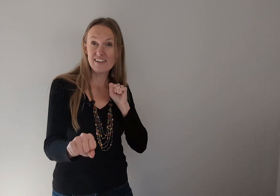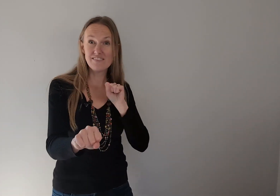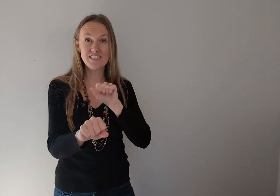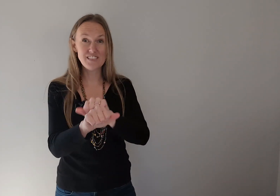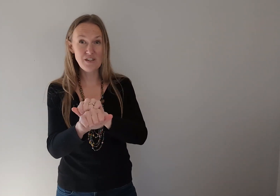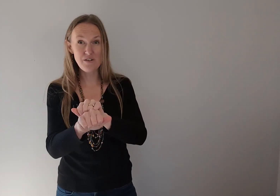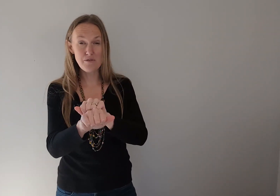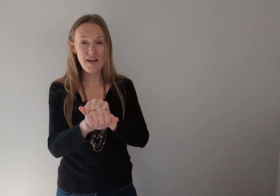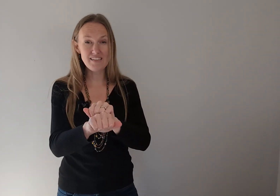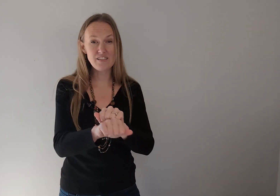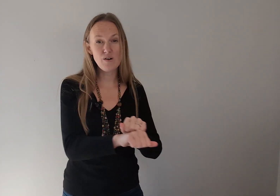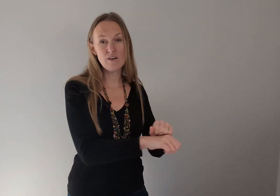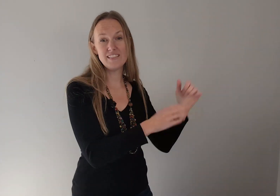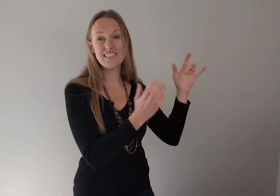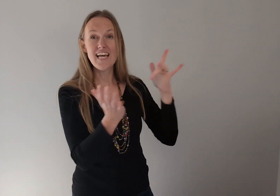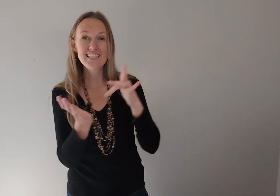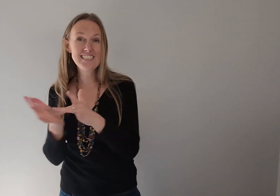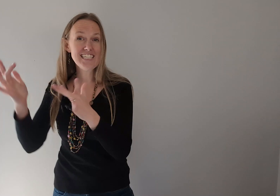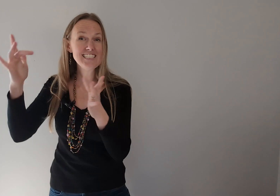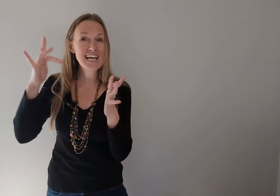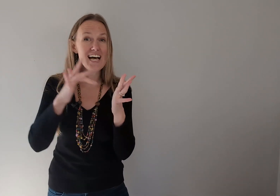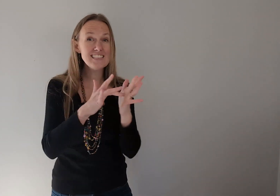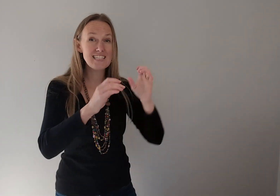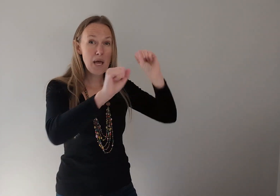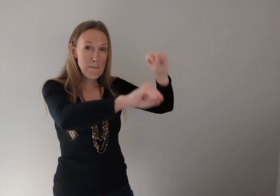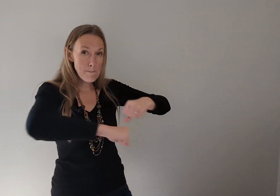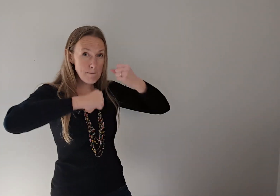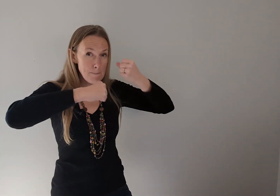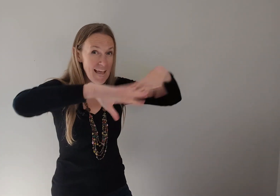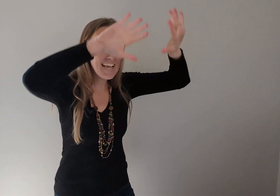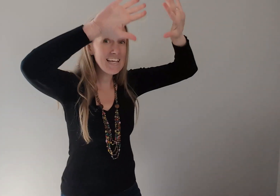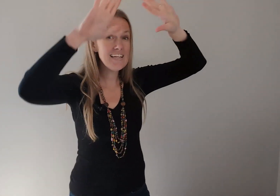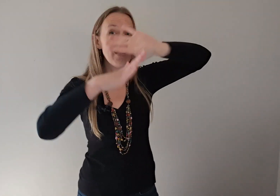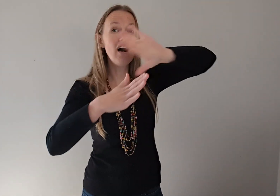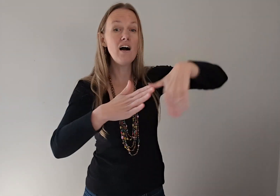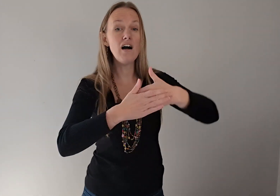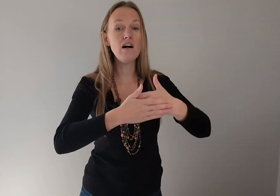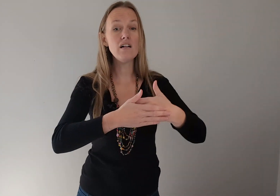of stone. Back to the chorus. Jesus paid it all